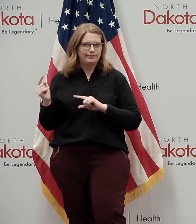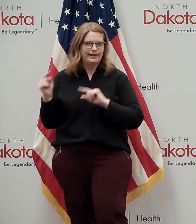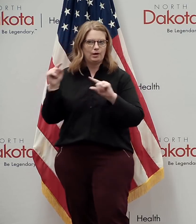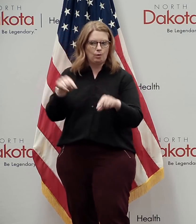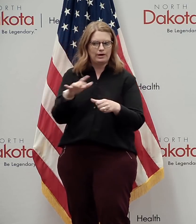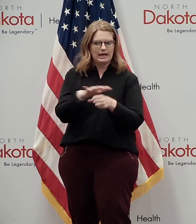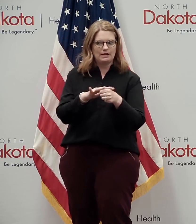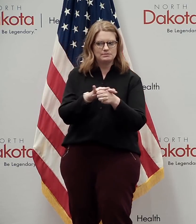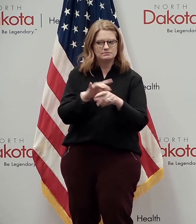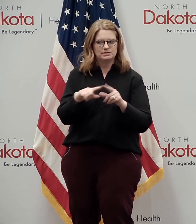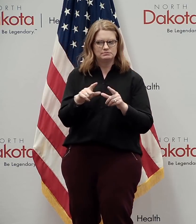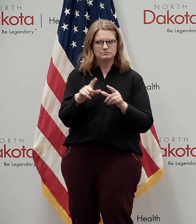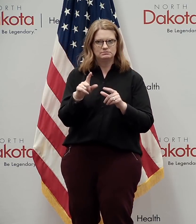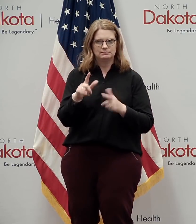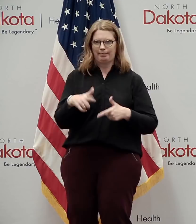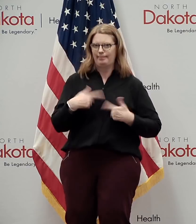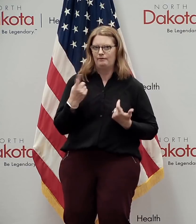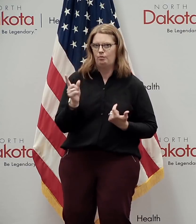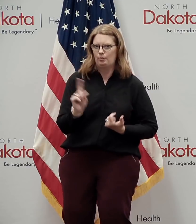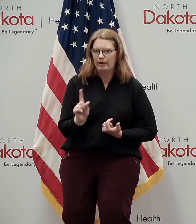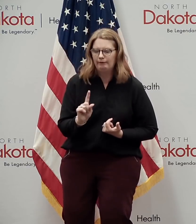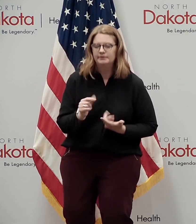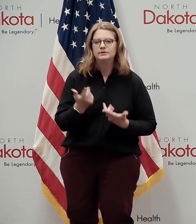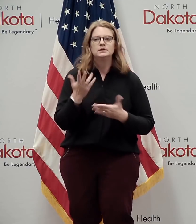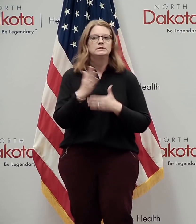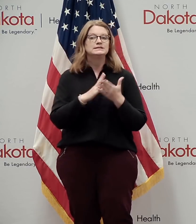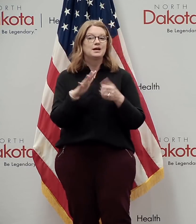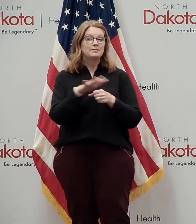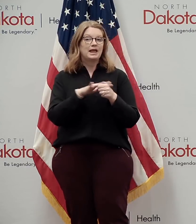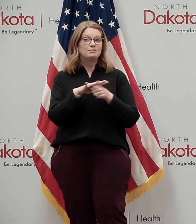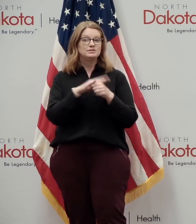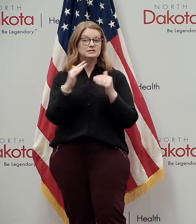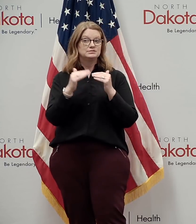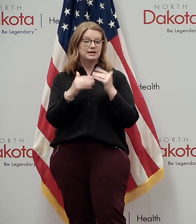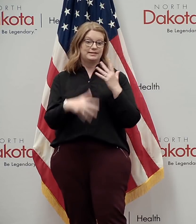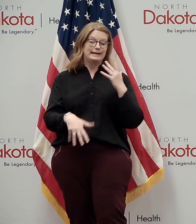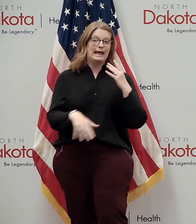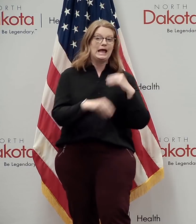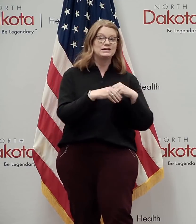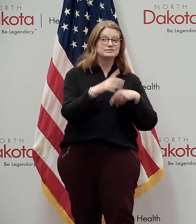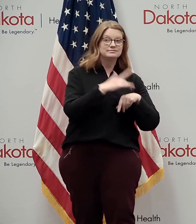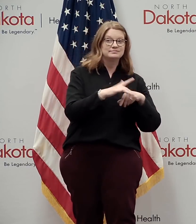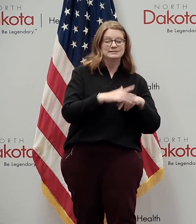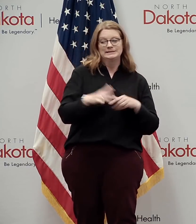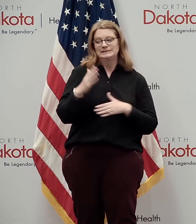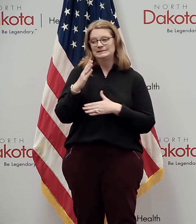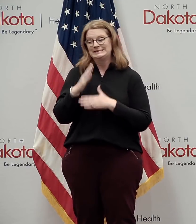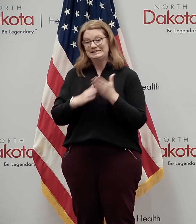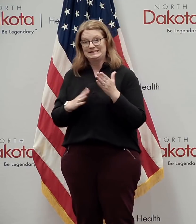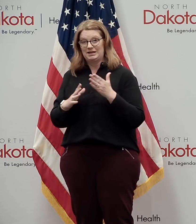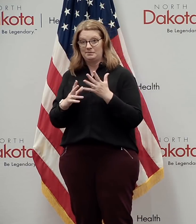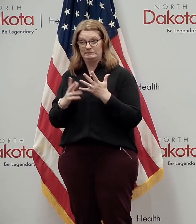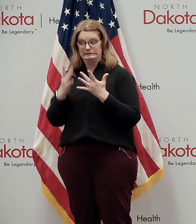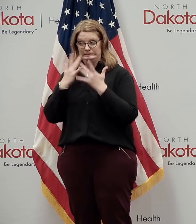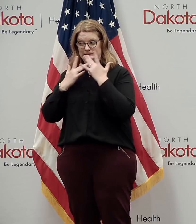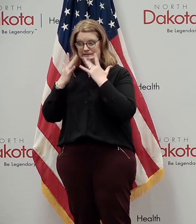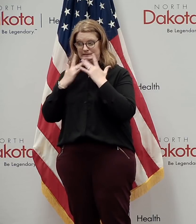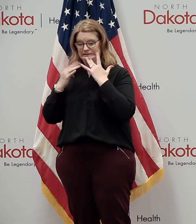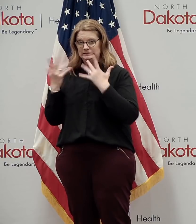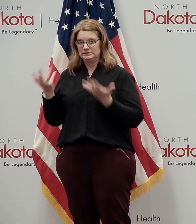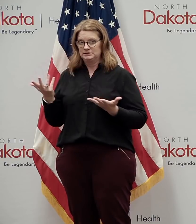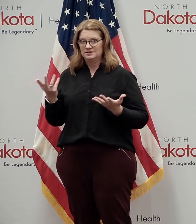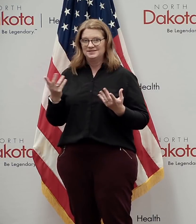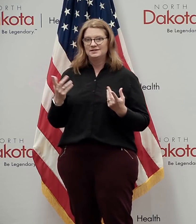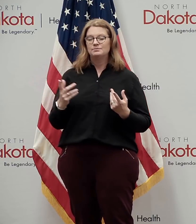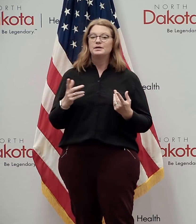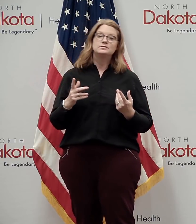So we've got some campuses with excess capacity, others are tighter. So I don't make a general statement, but